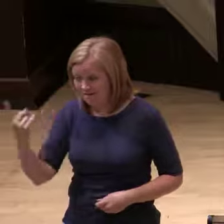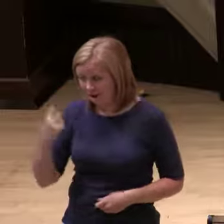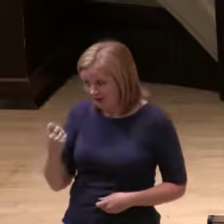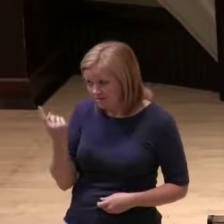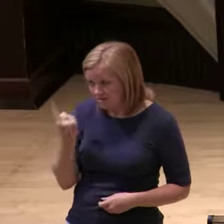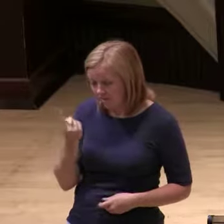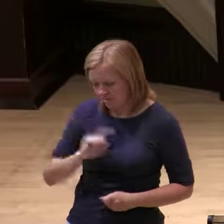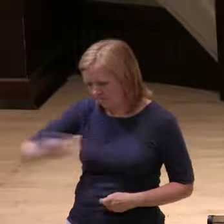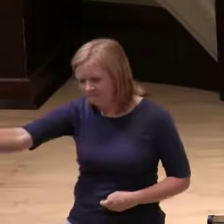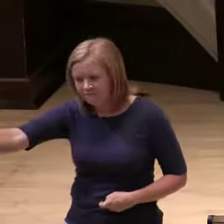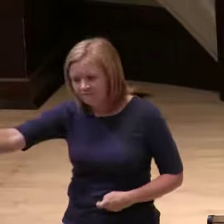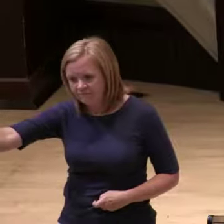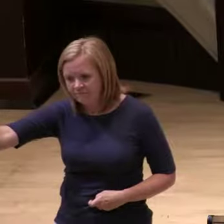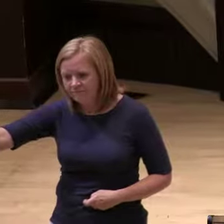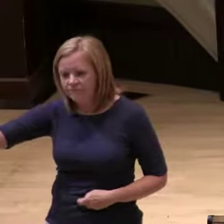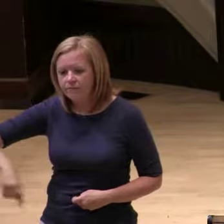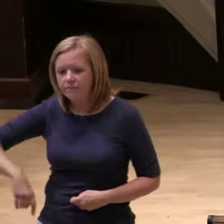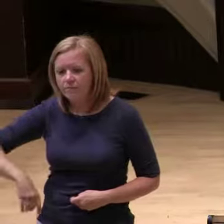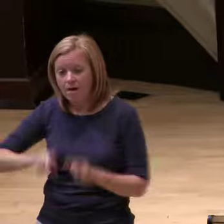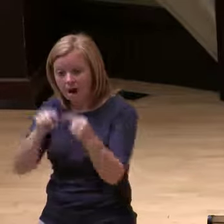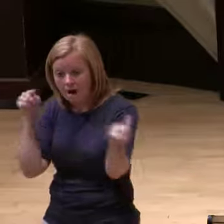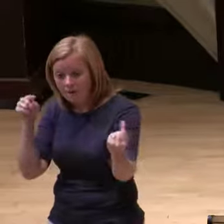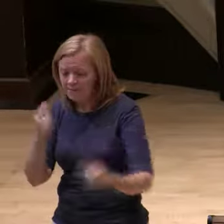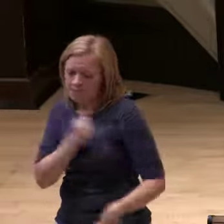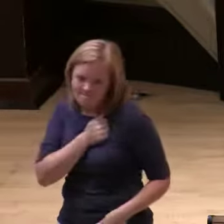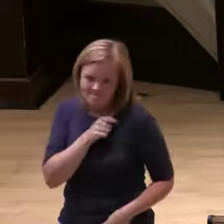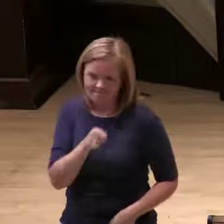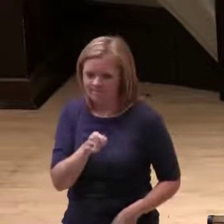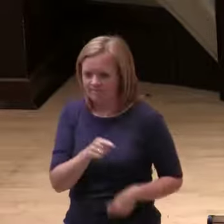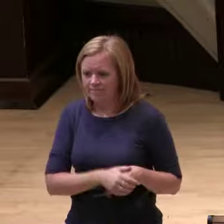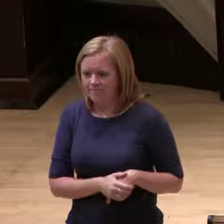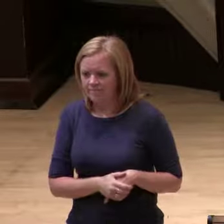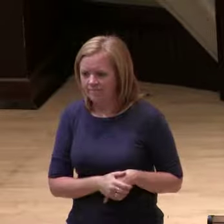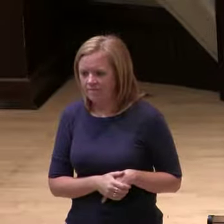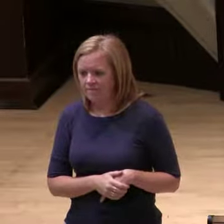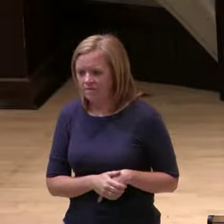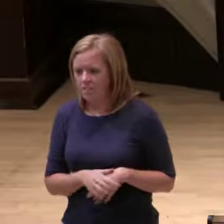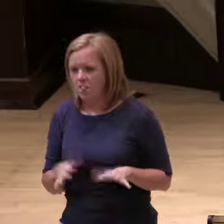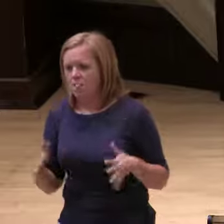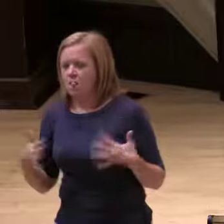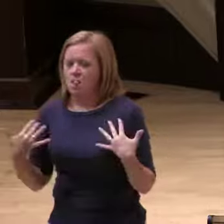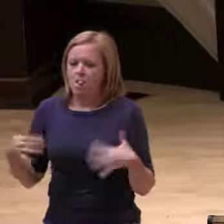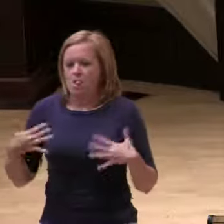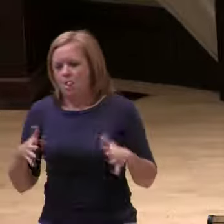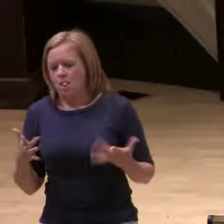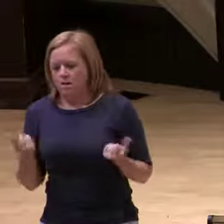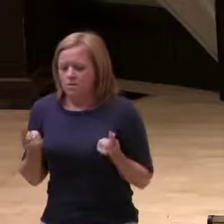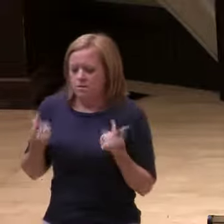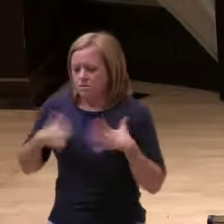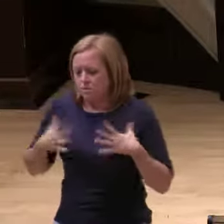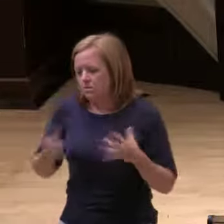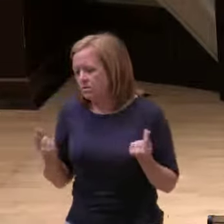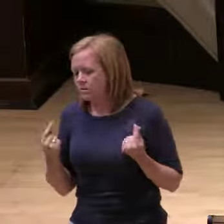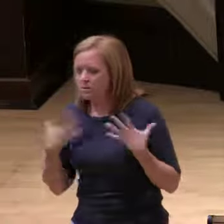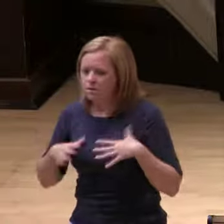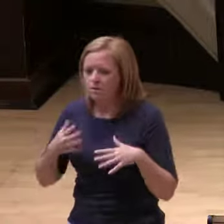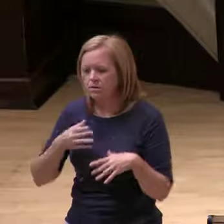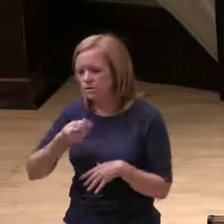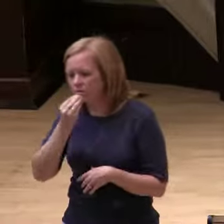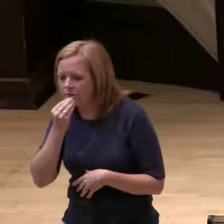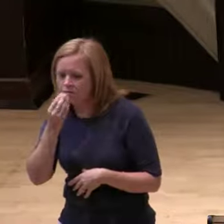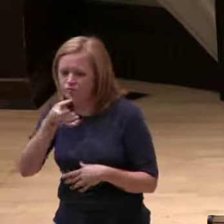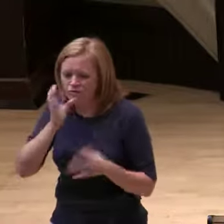asks. Love your enemies. Don't be anxious for your life, what you're going to wear, what you're going to eat, what you're going to